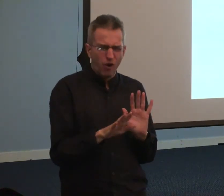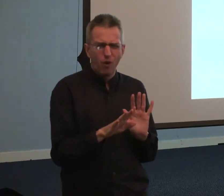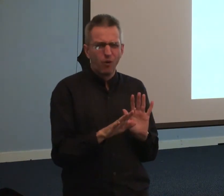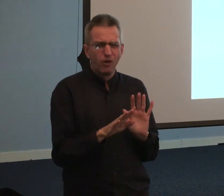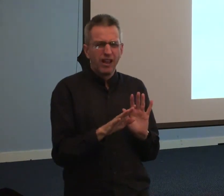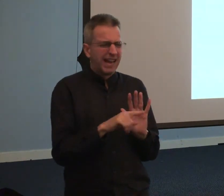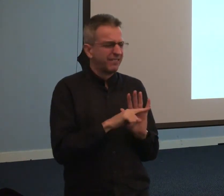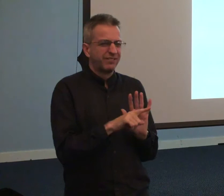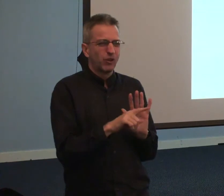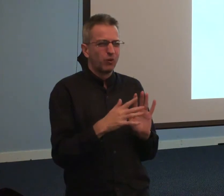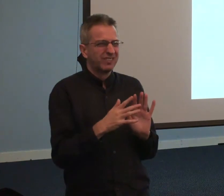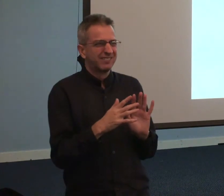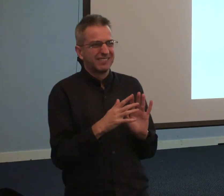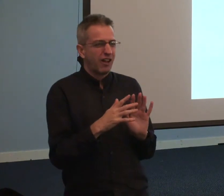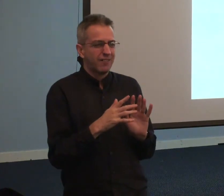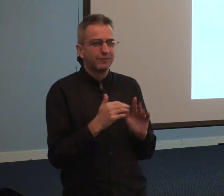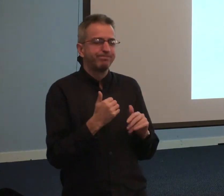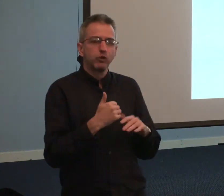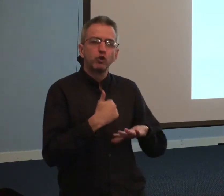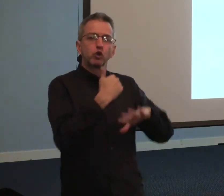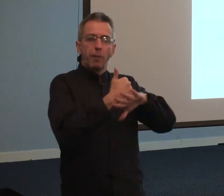I'm not going to say that everything is negative, but